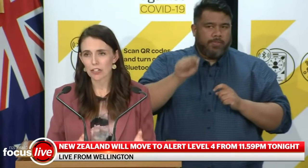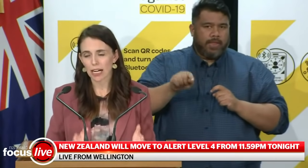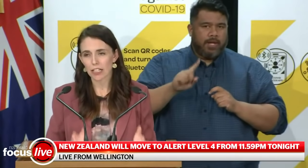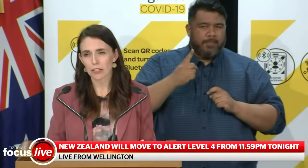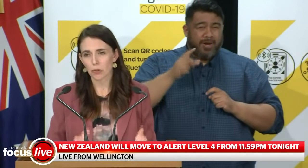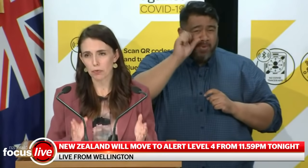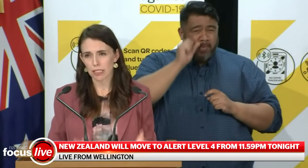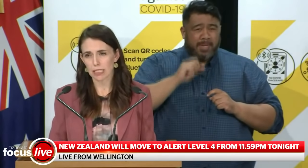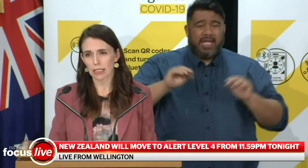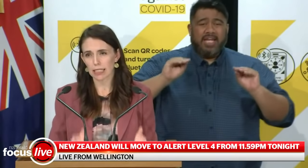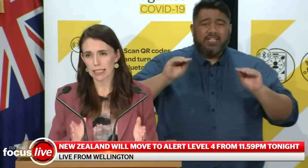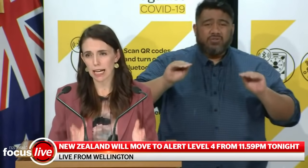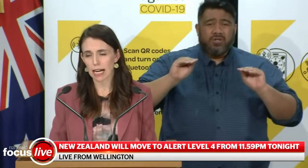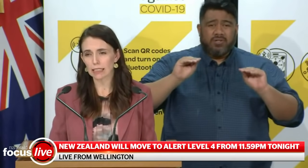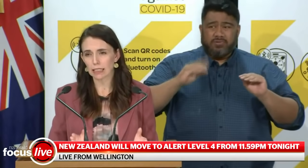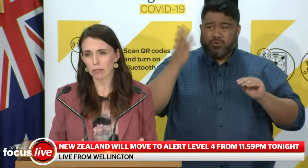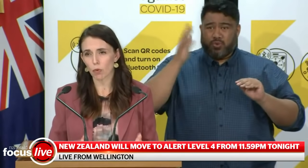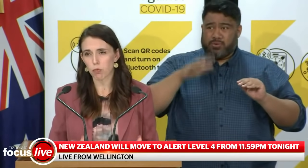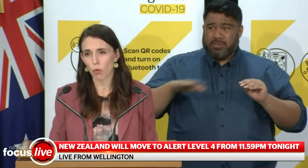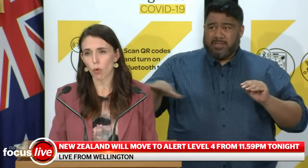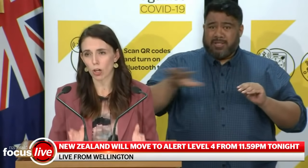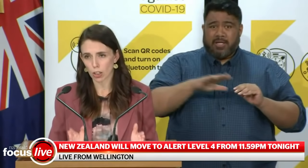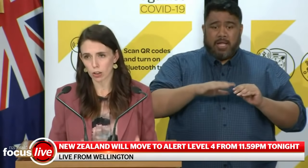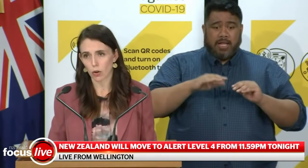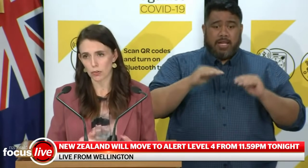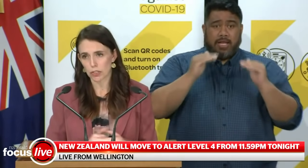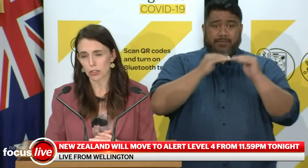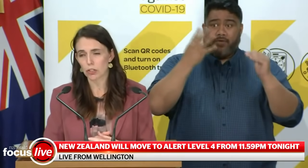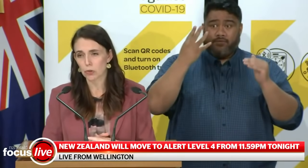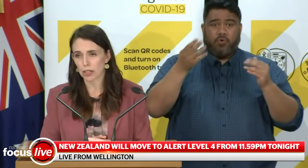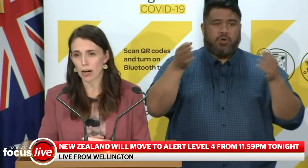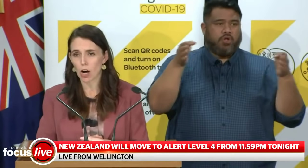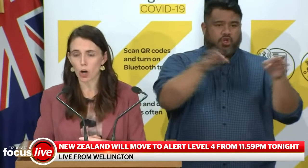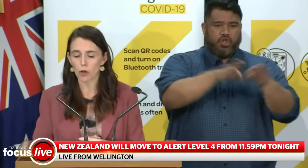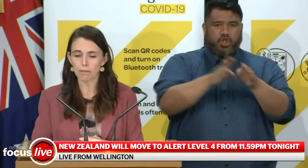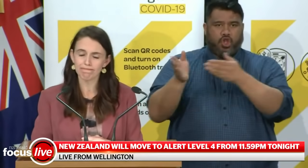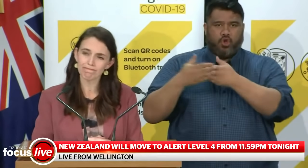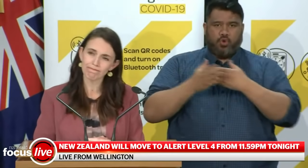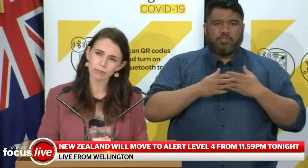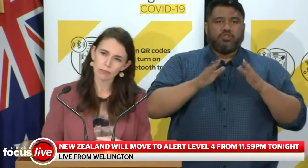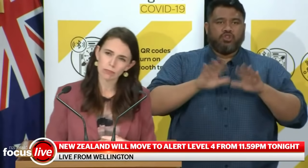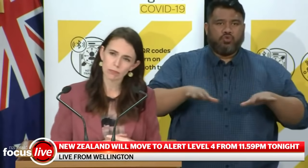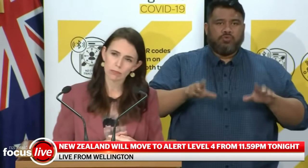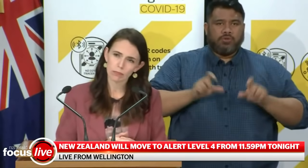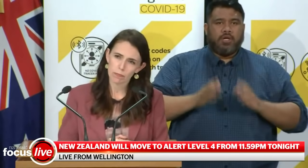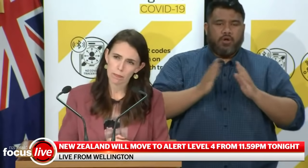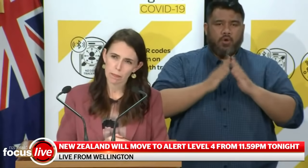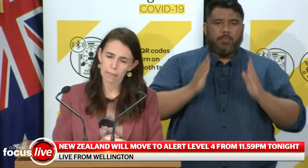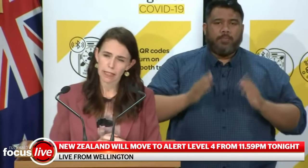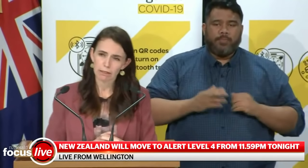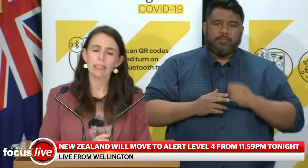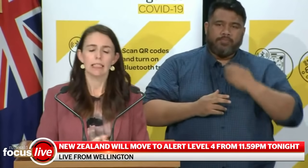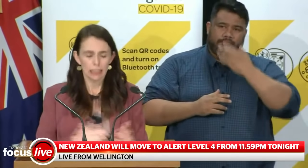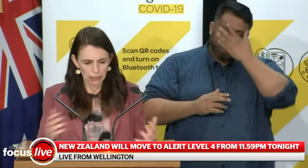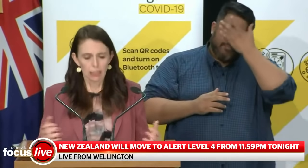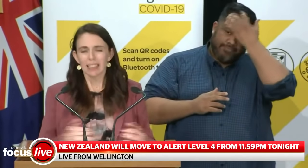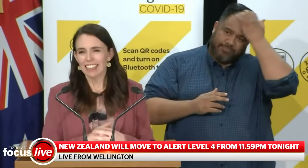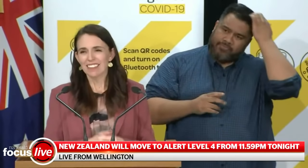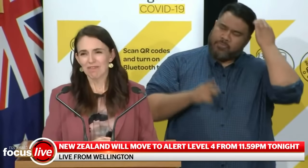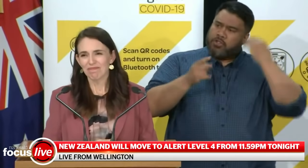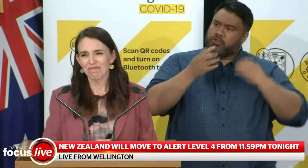reminder, educational facilities under level 4 close. Children are at home. Are you asking teachers to be very